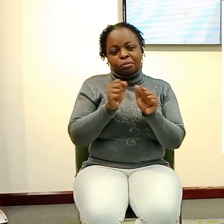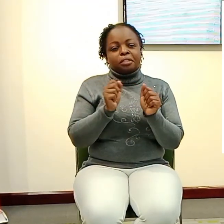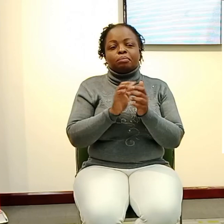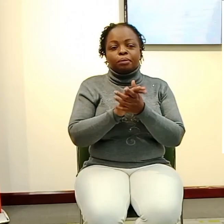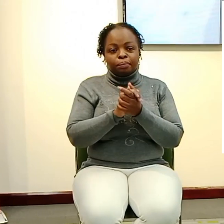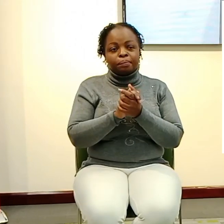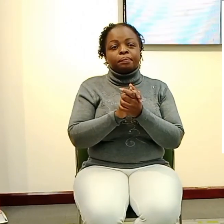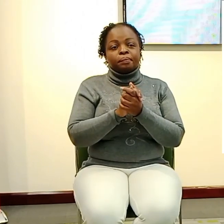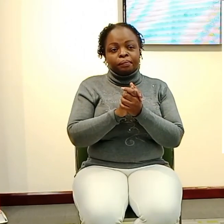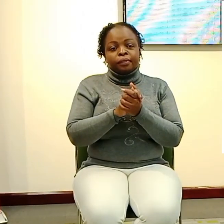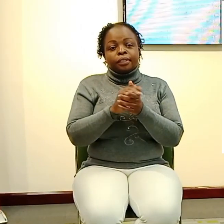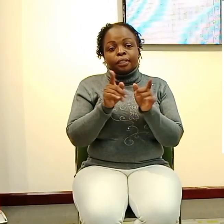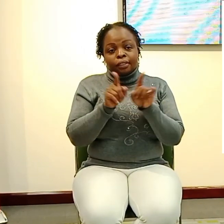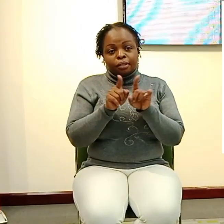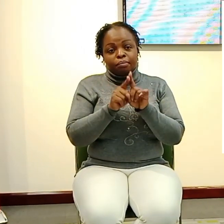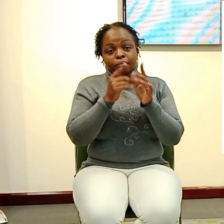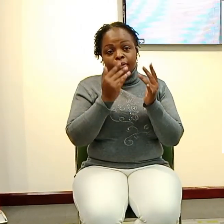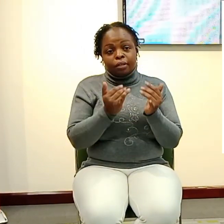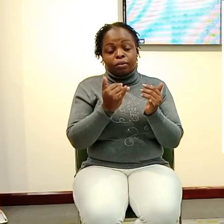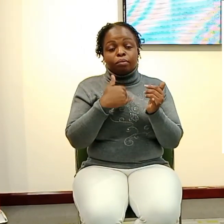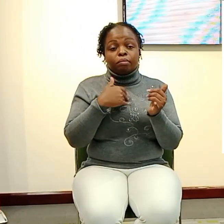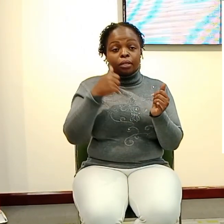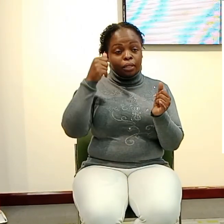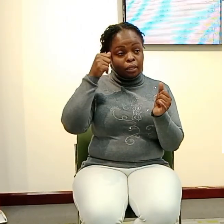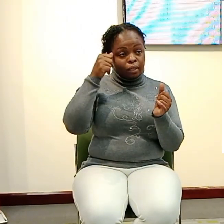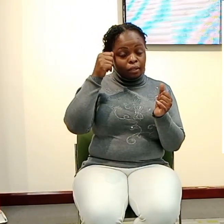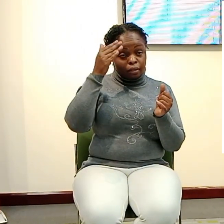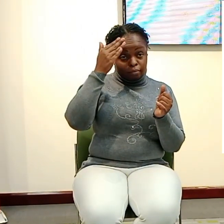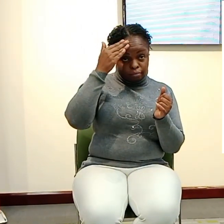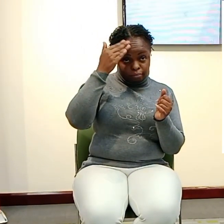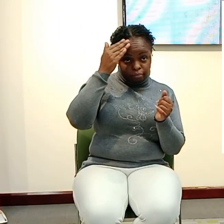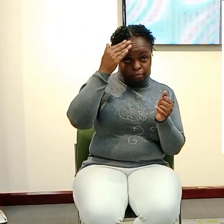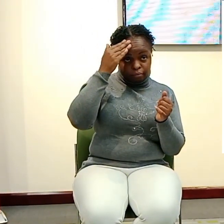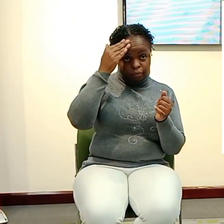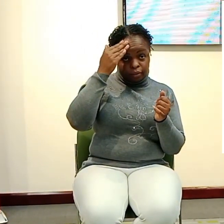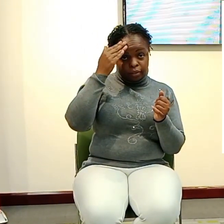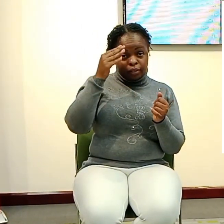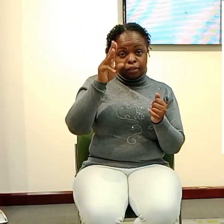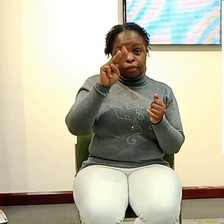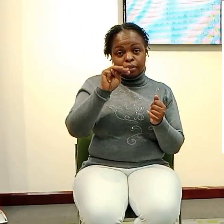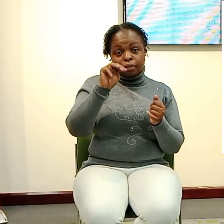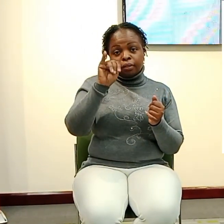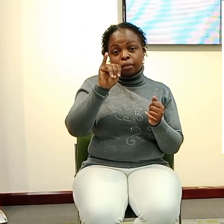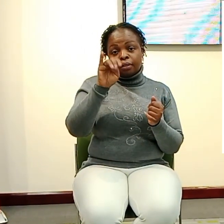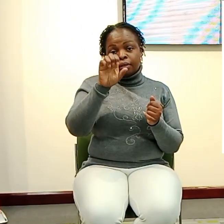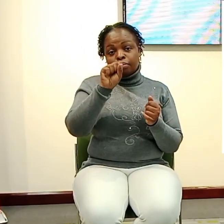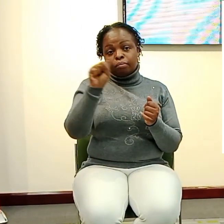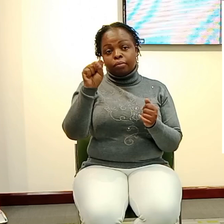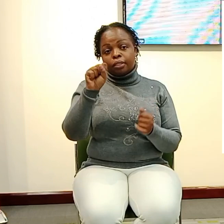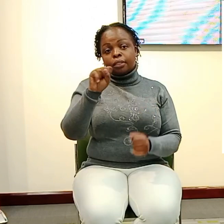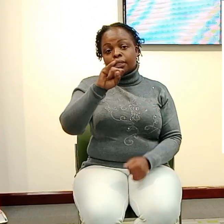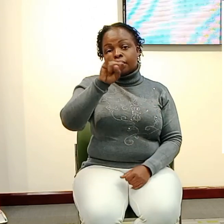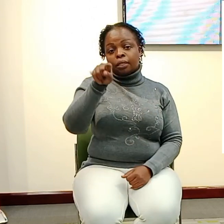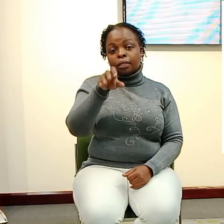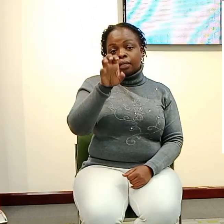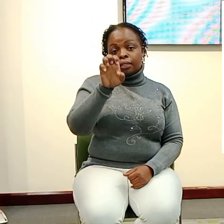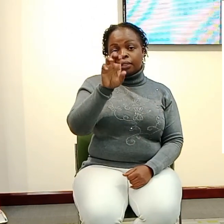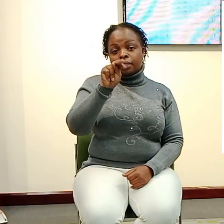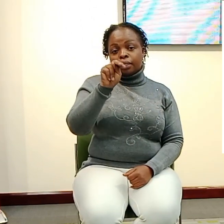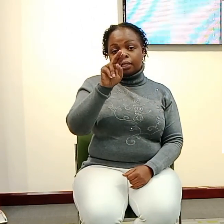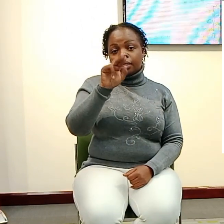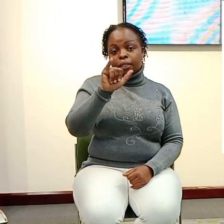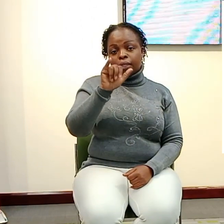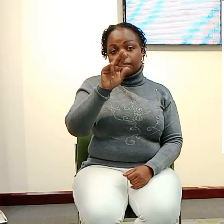down? I would also now like to recognize the presence of Miss Janine Coker, the head